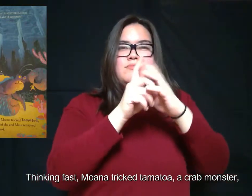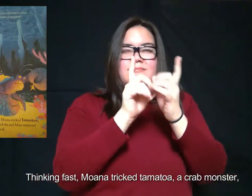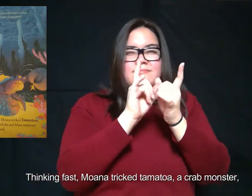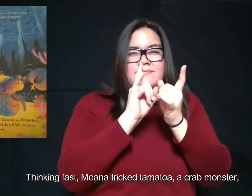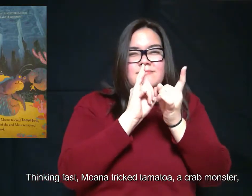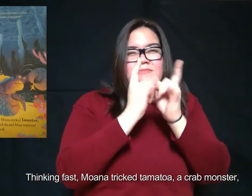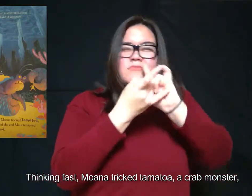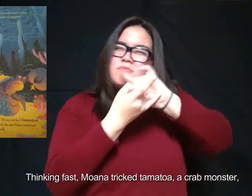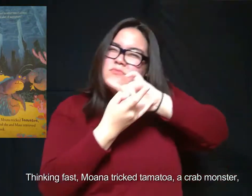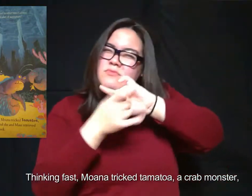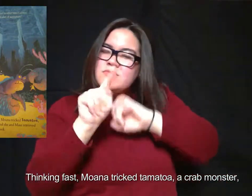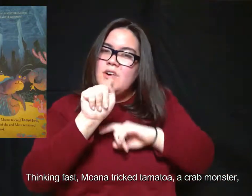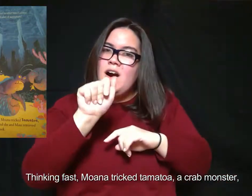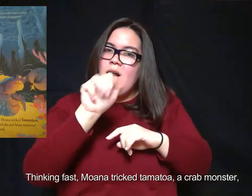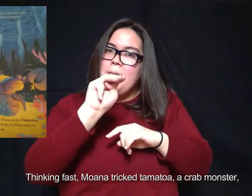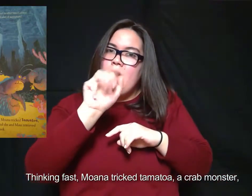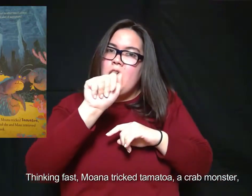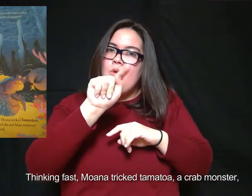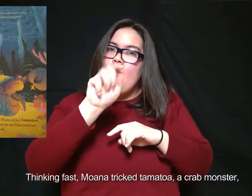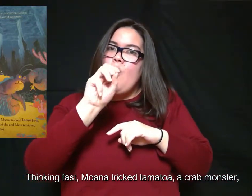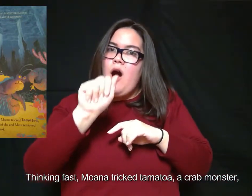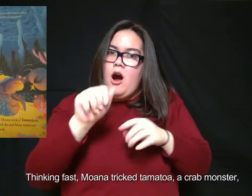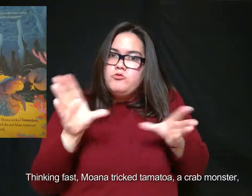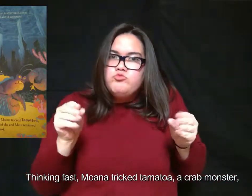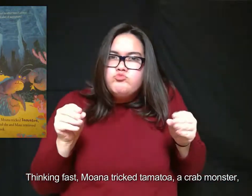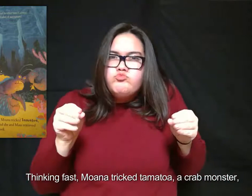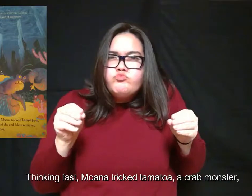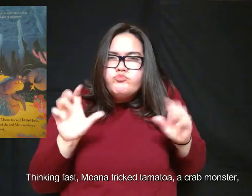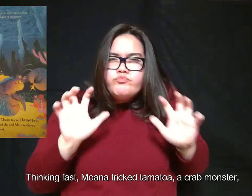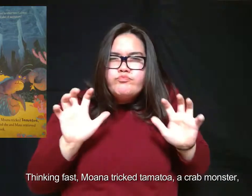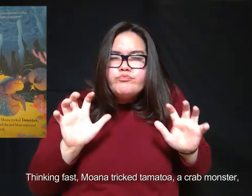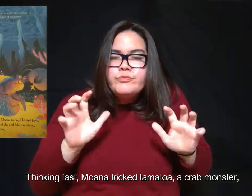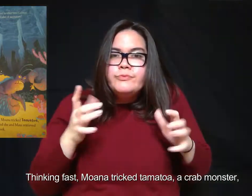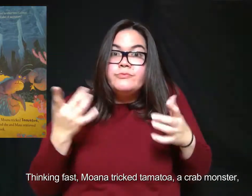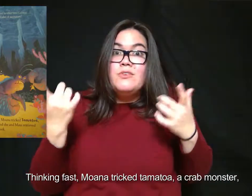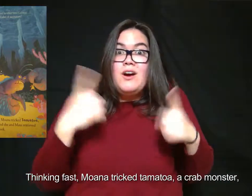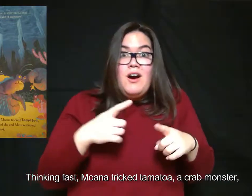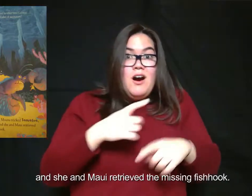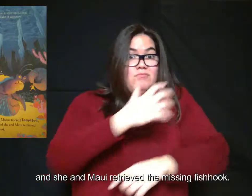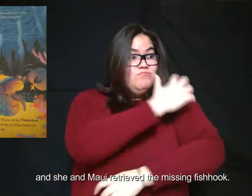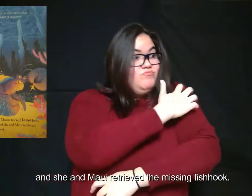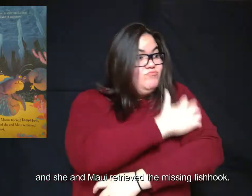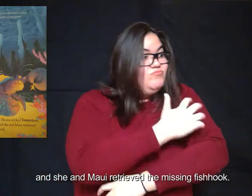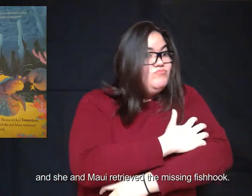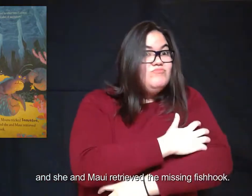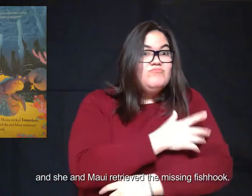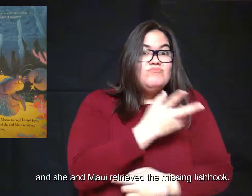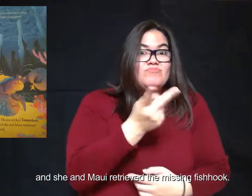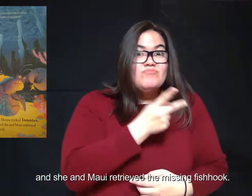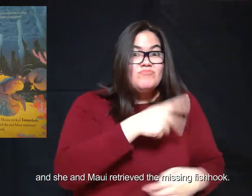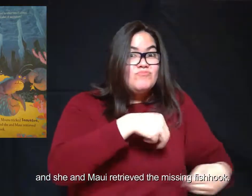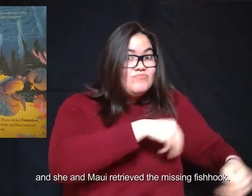a crab monster, and she and Maui retrieved the missing fish hook.